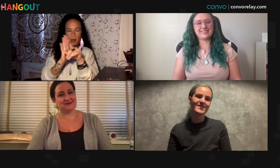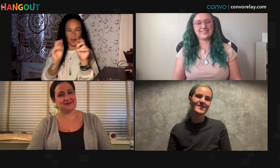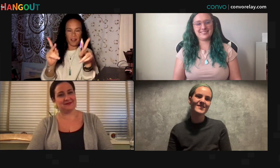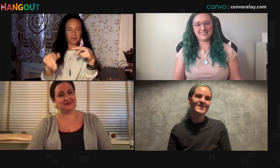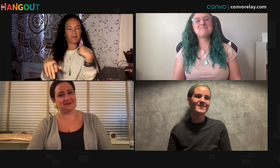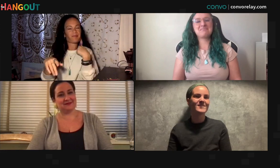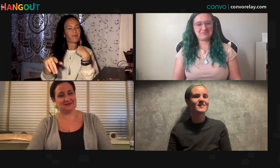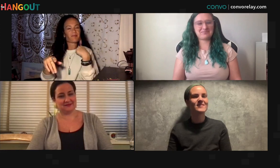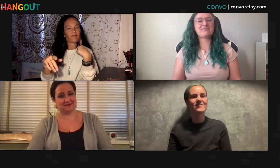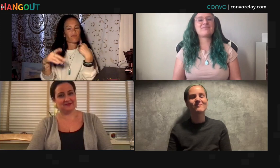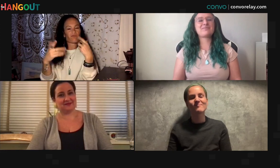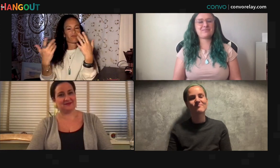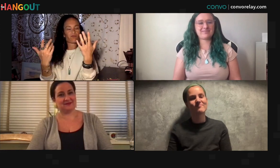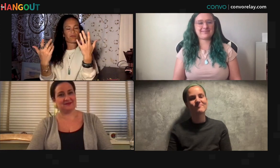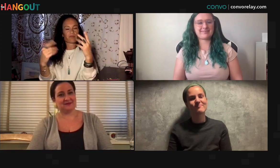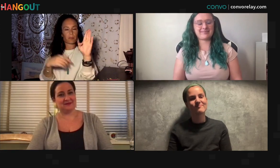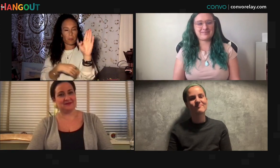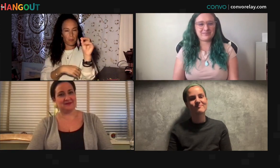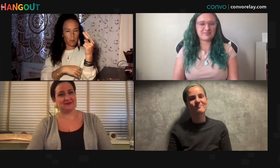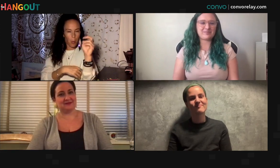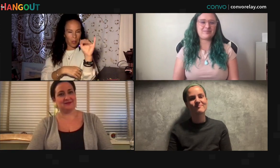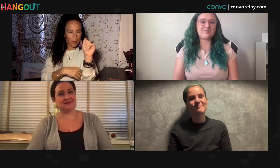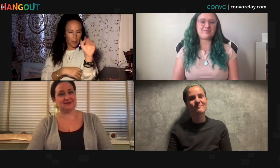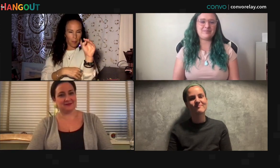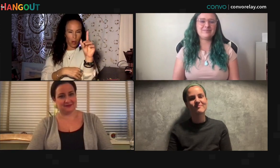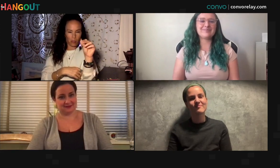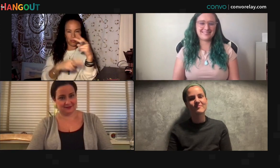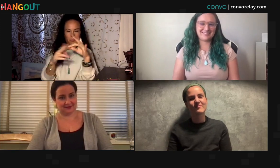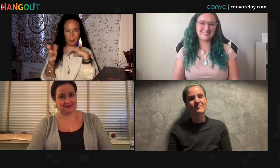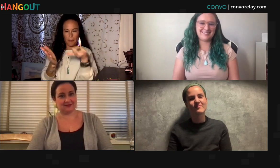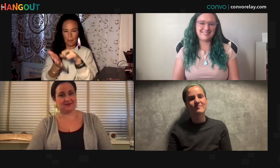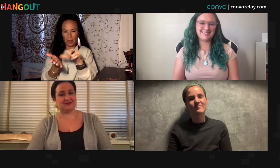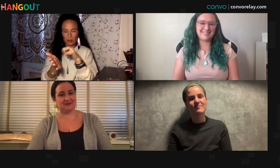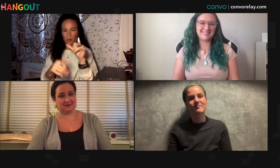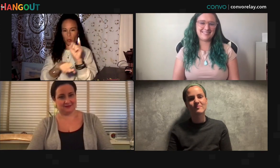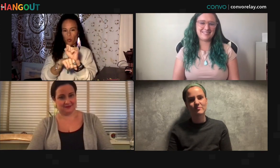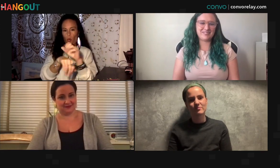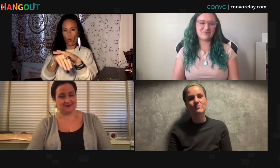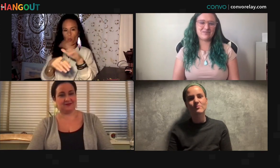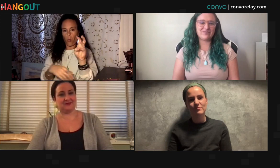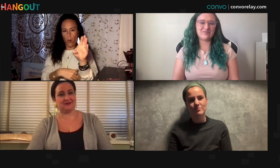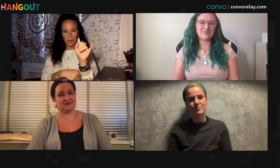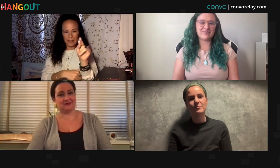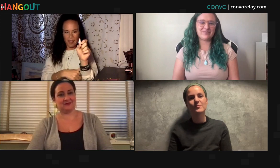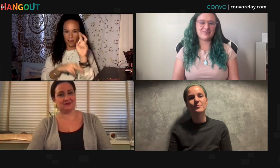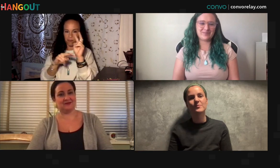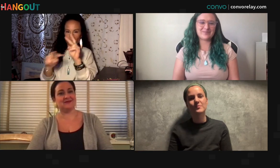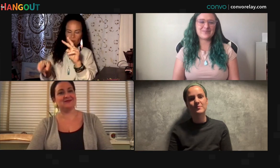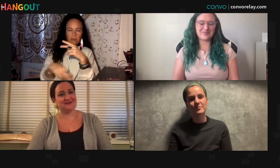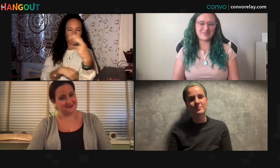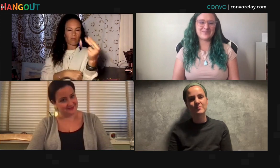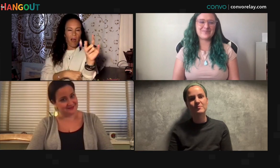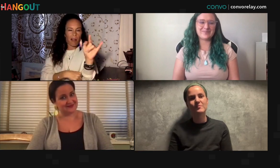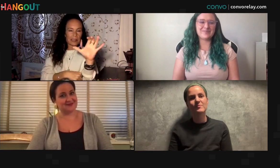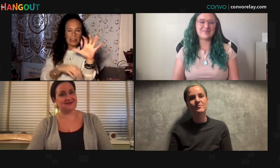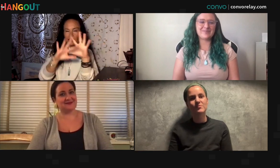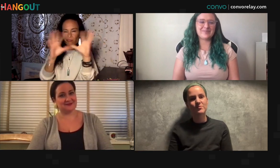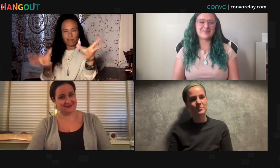I know I'll start with the introduction and then we'll go to backgrounds. I'm a bohemio, that's my page. I'm working on my